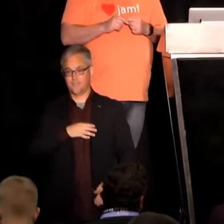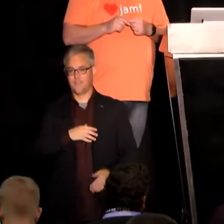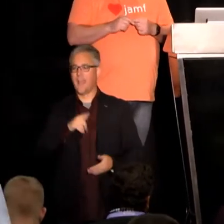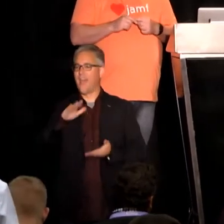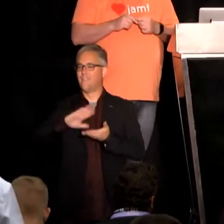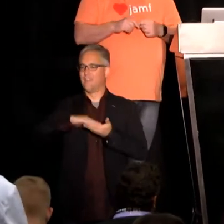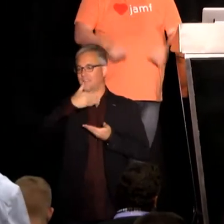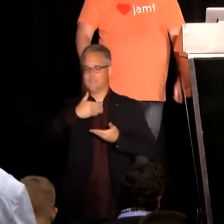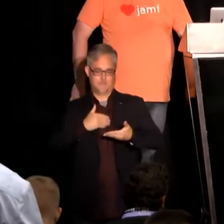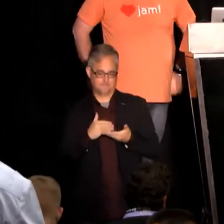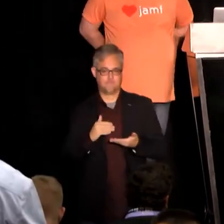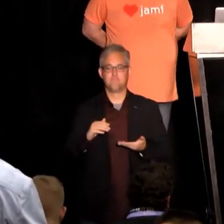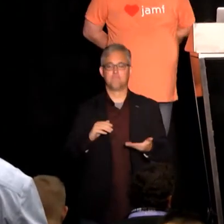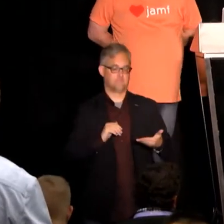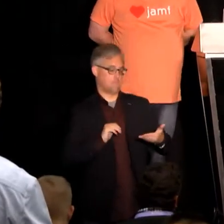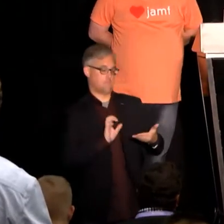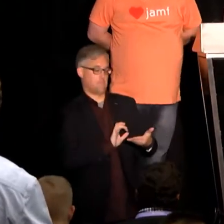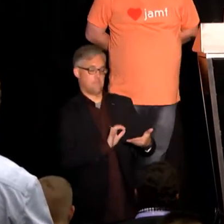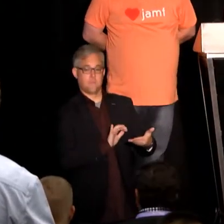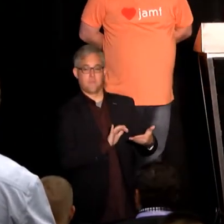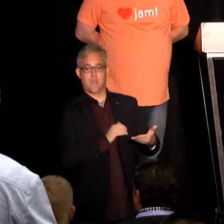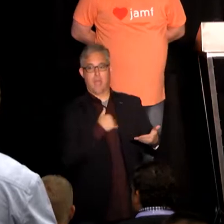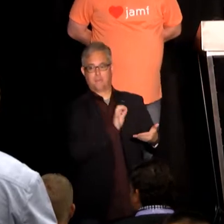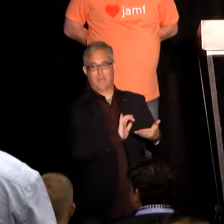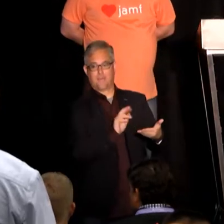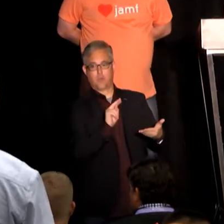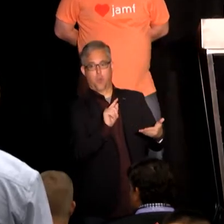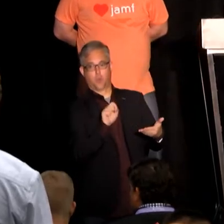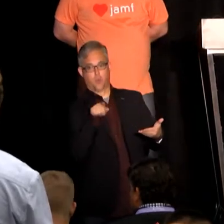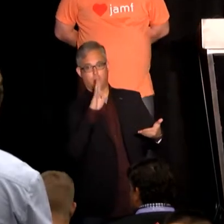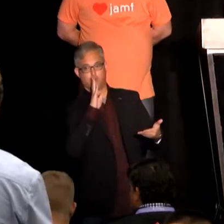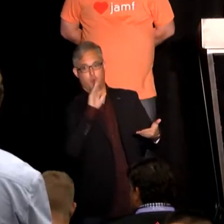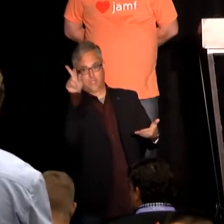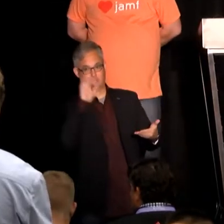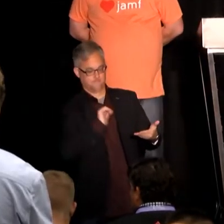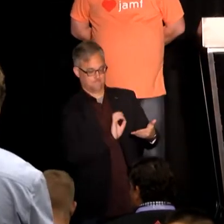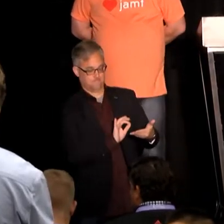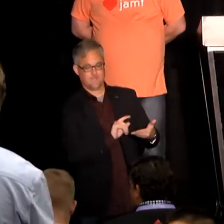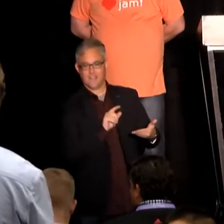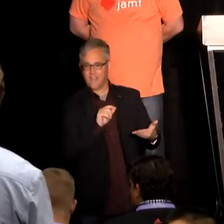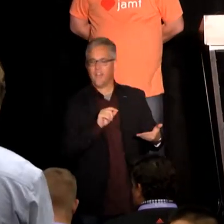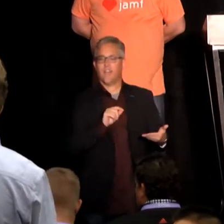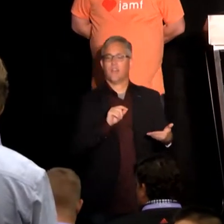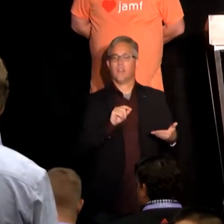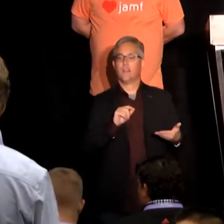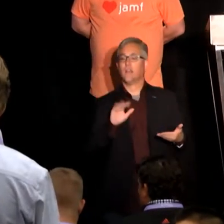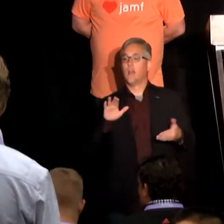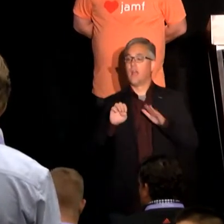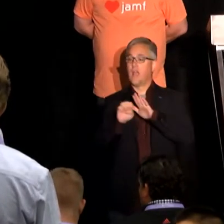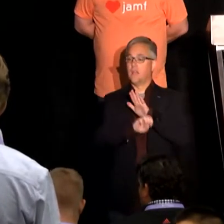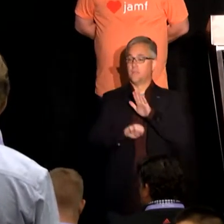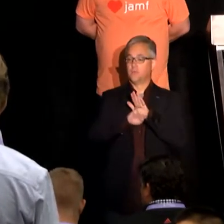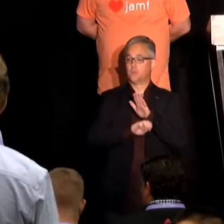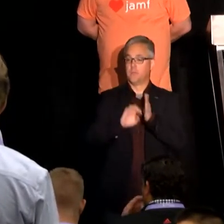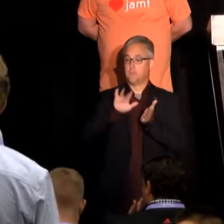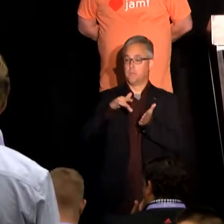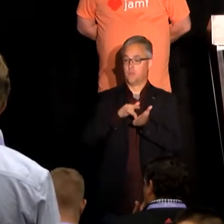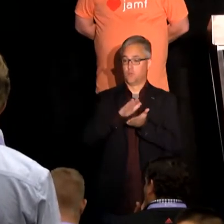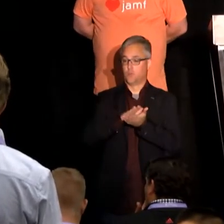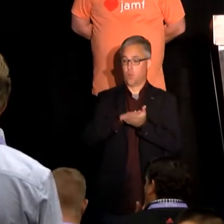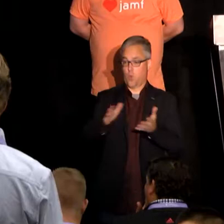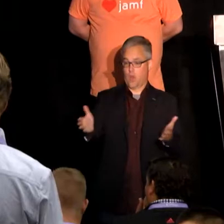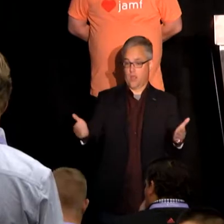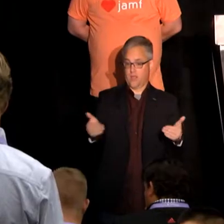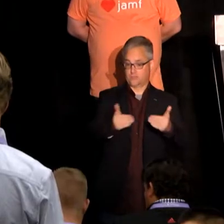Hi, I was frantically typing notes as you guys were talking. On the elementary middle collection,